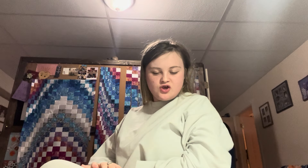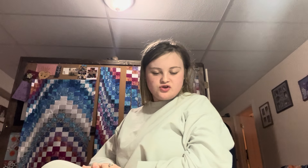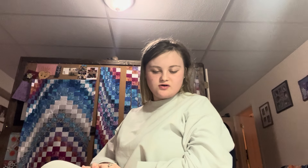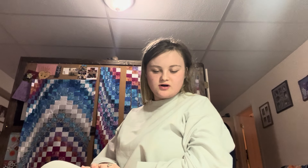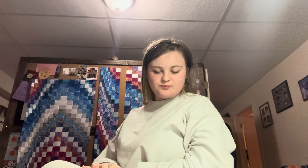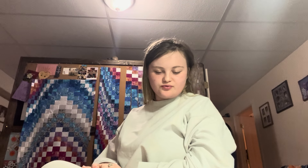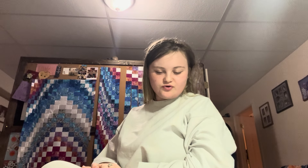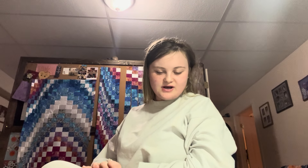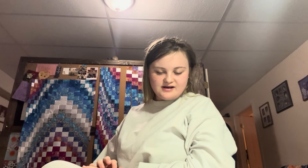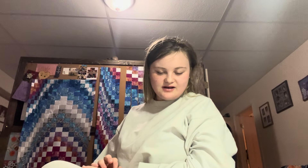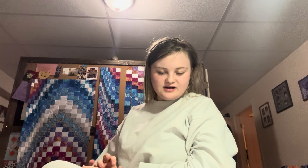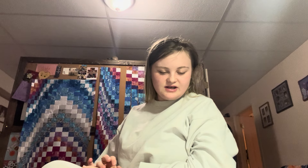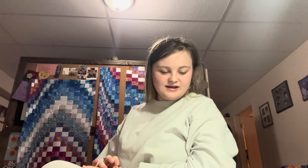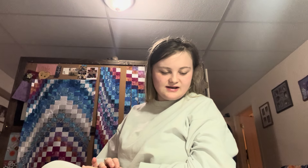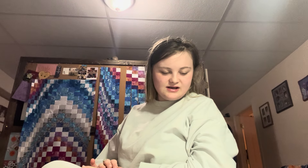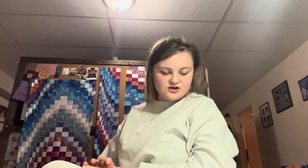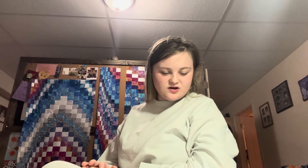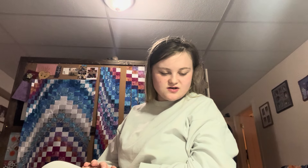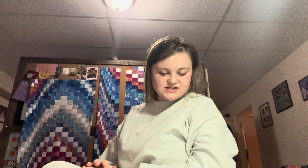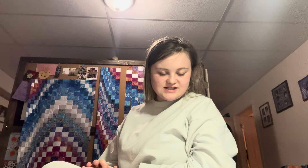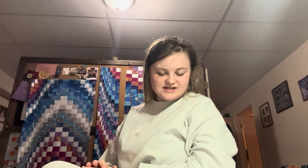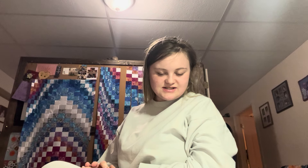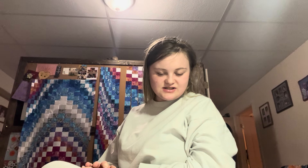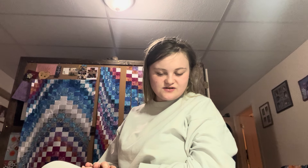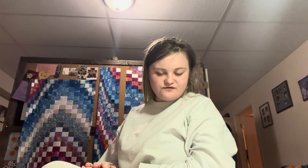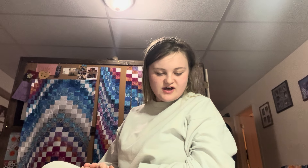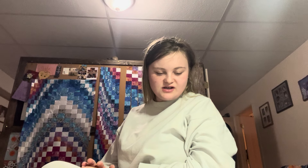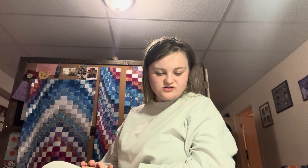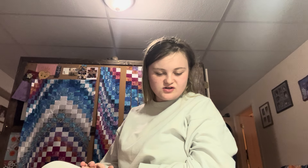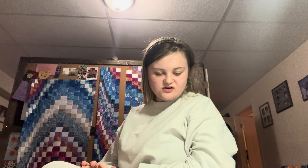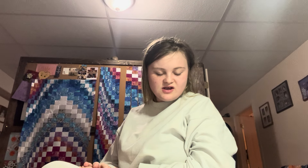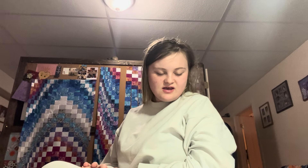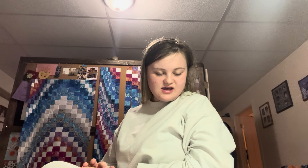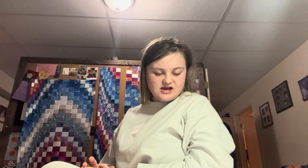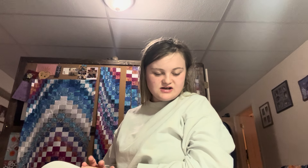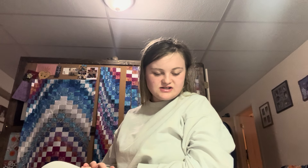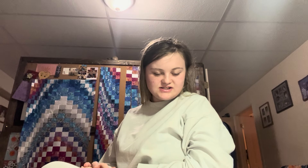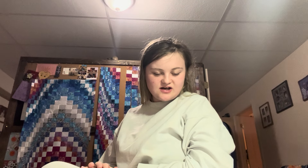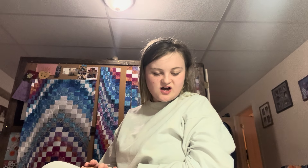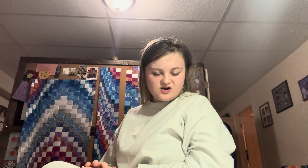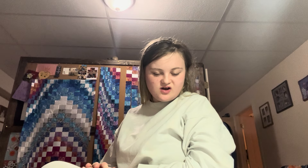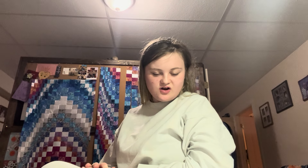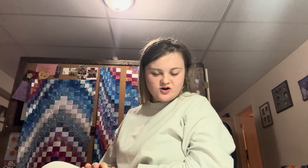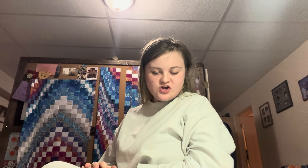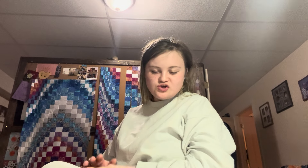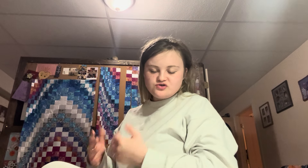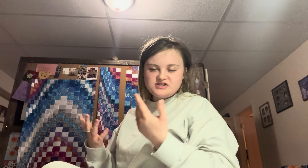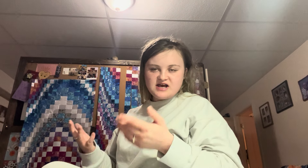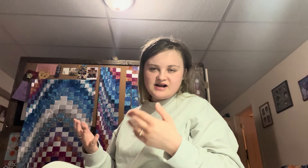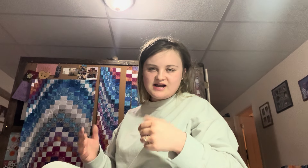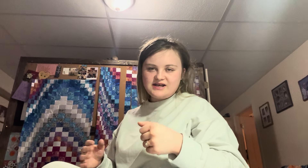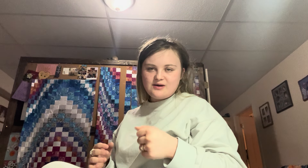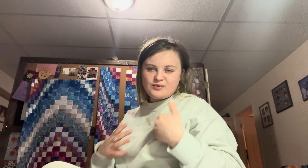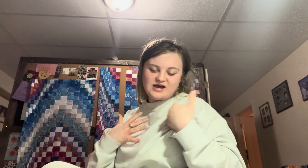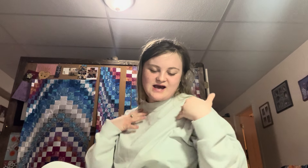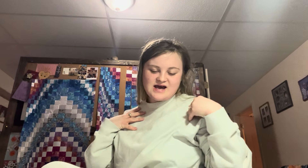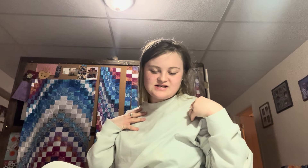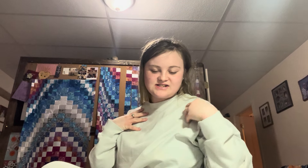You're a predator, sex offender, and a stalker. You said I'd get my ass